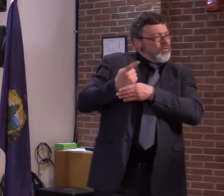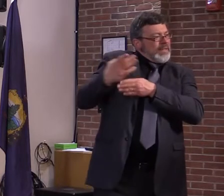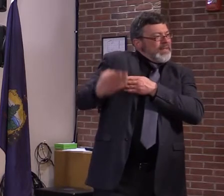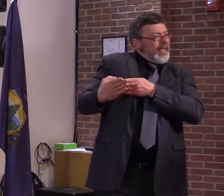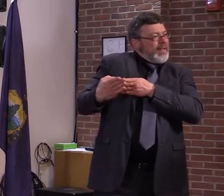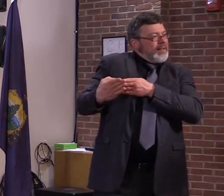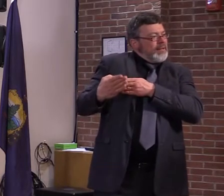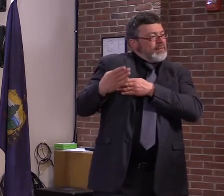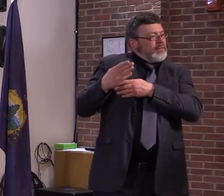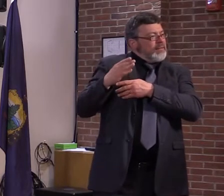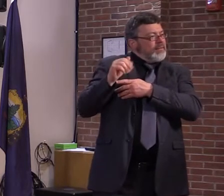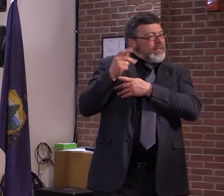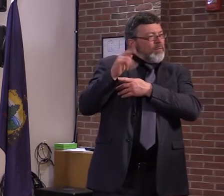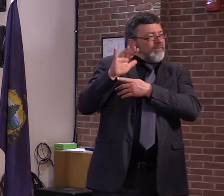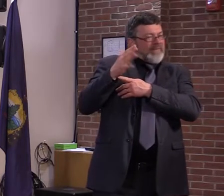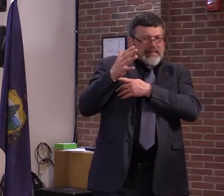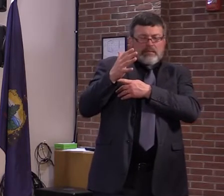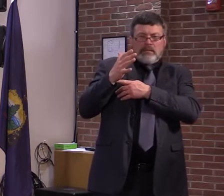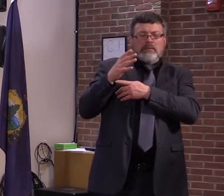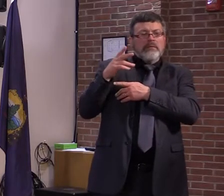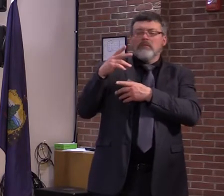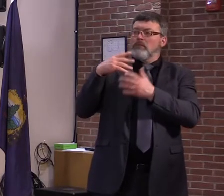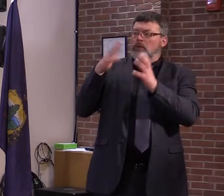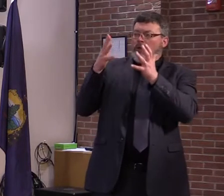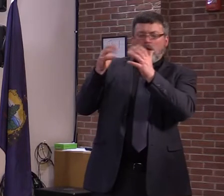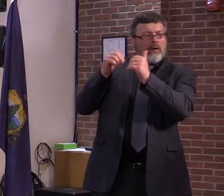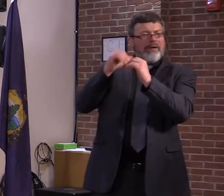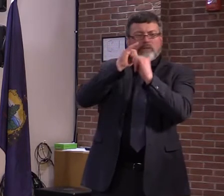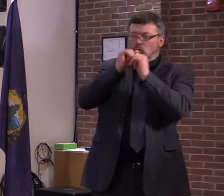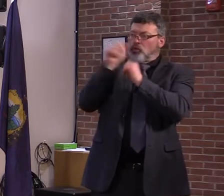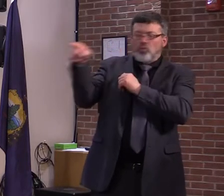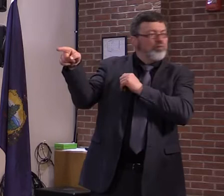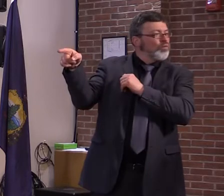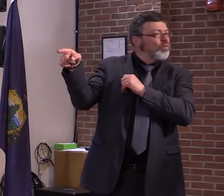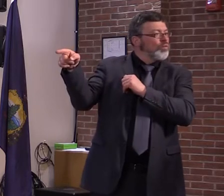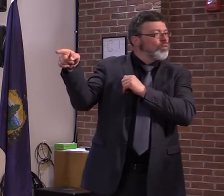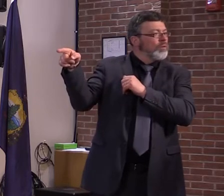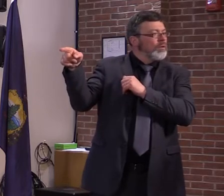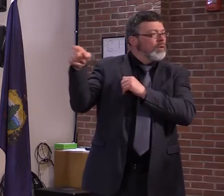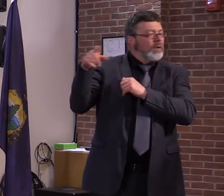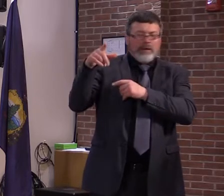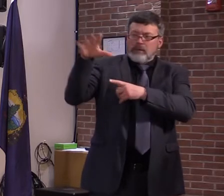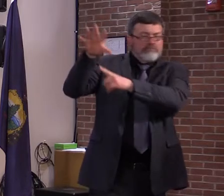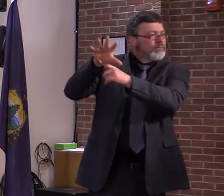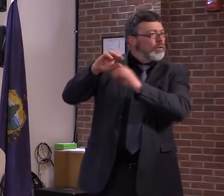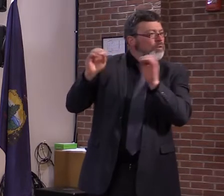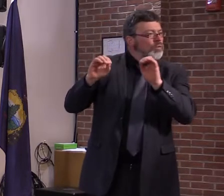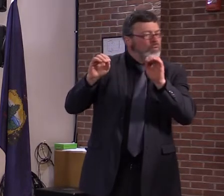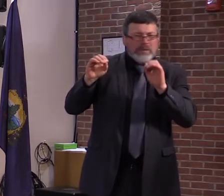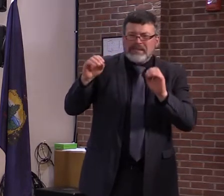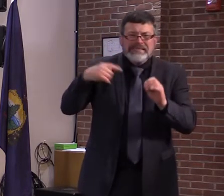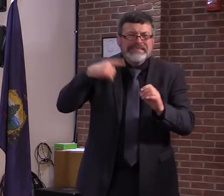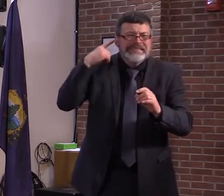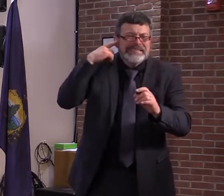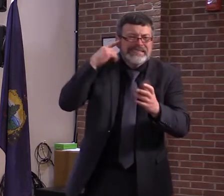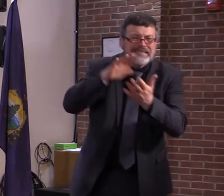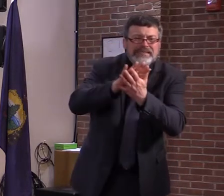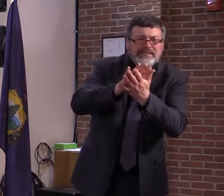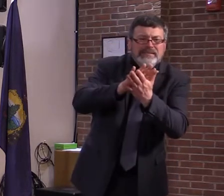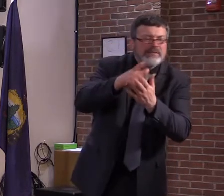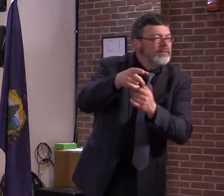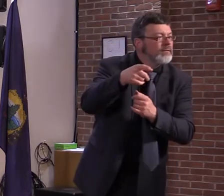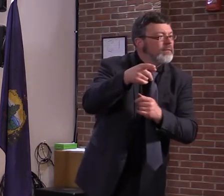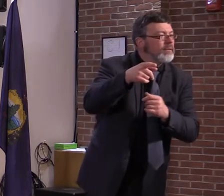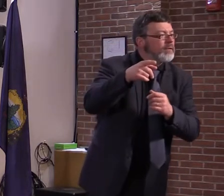interview with you, and it wasn't on camera, but reportedly you told Stuart Ledbetter that we can't have one for any rule in